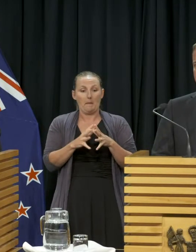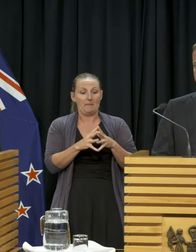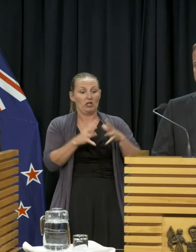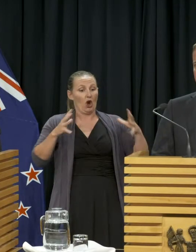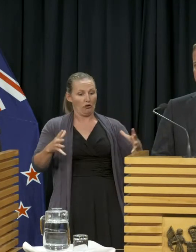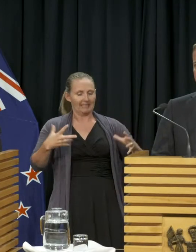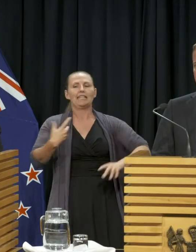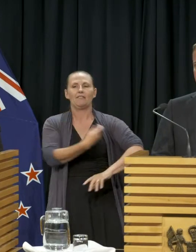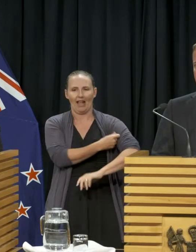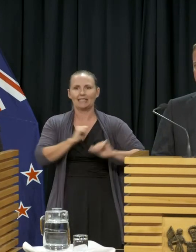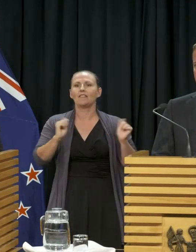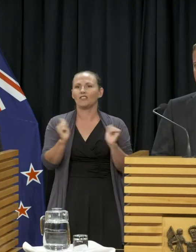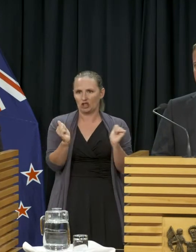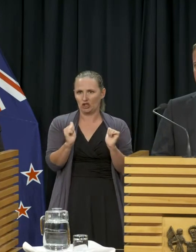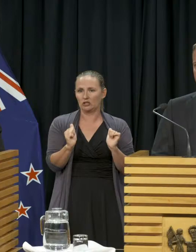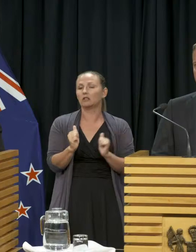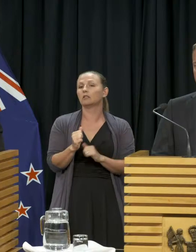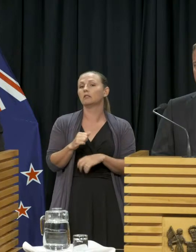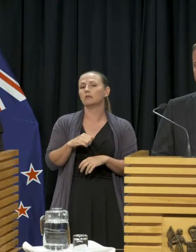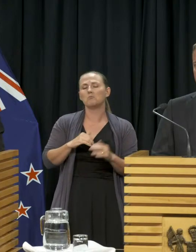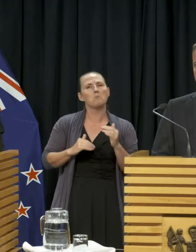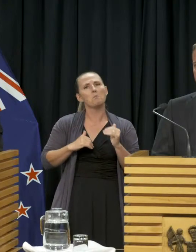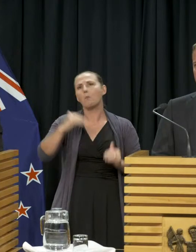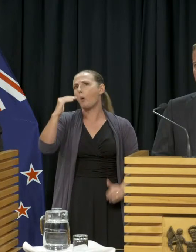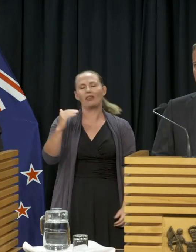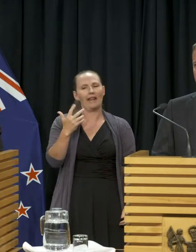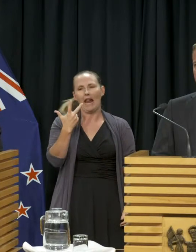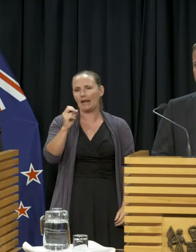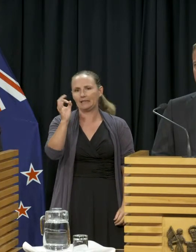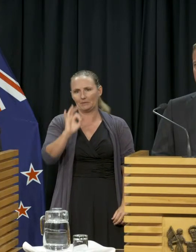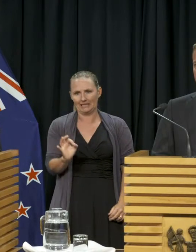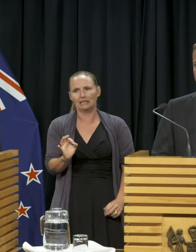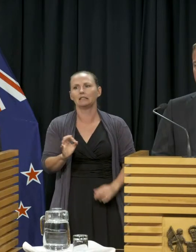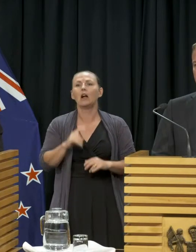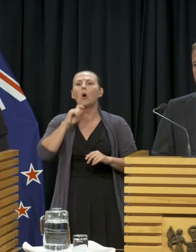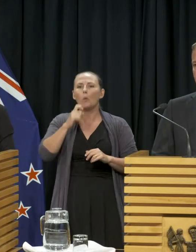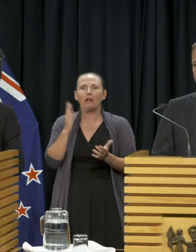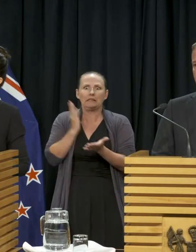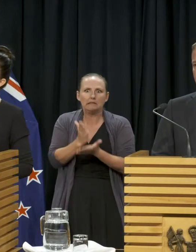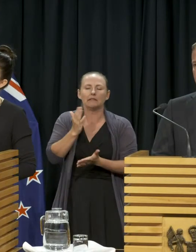the agencies. In most cases, it's upward of 80%, but we'll look to provide that on Wednesday as well.